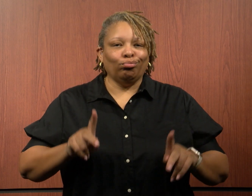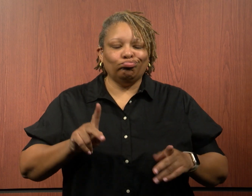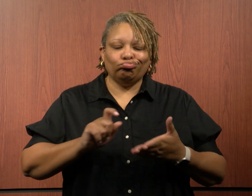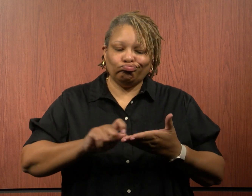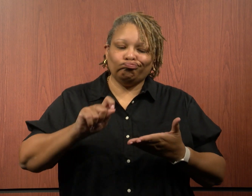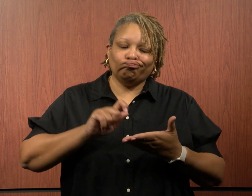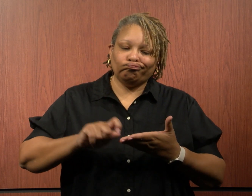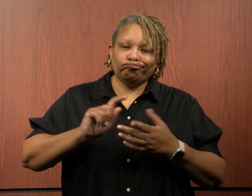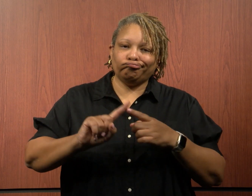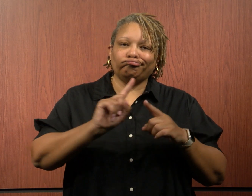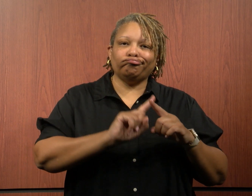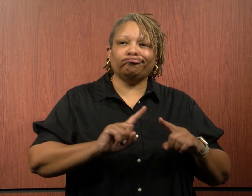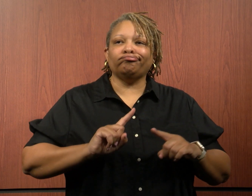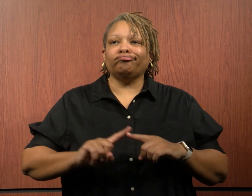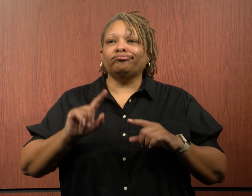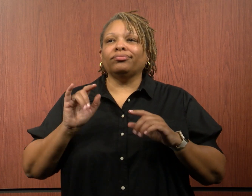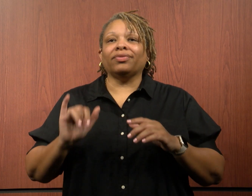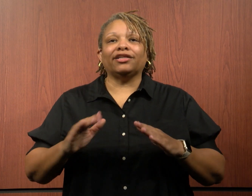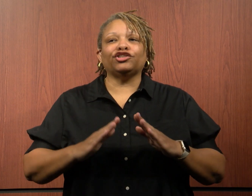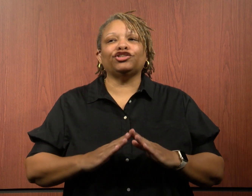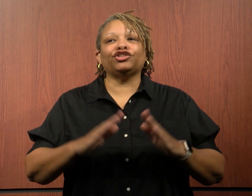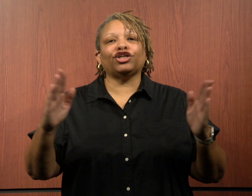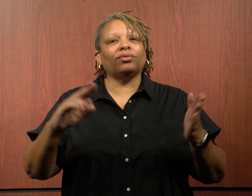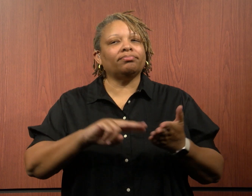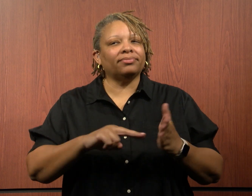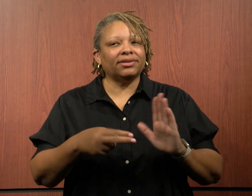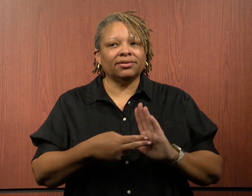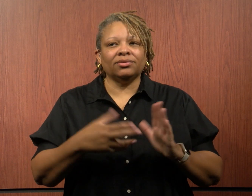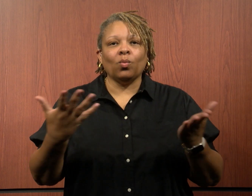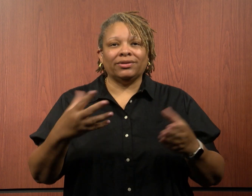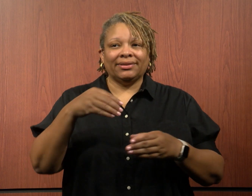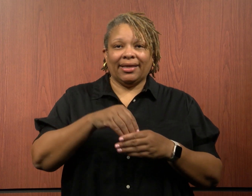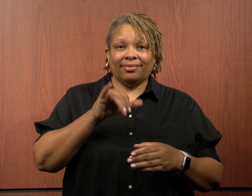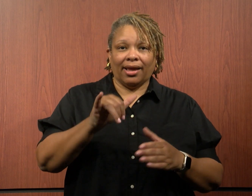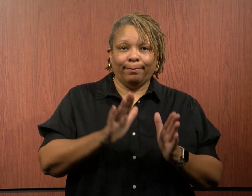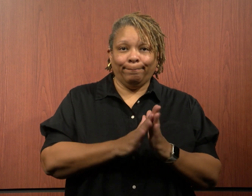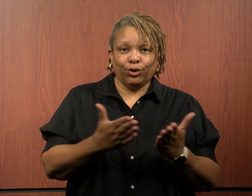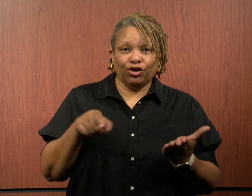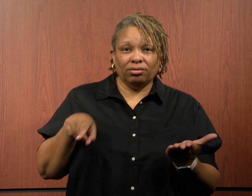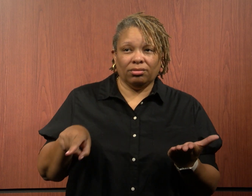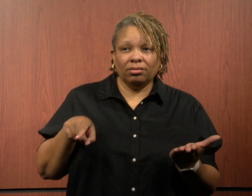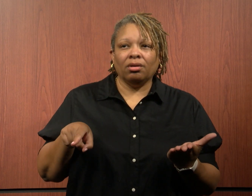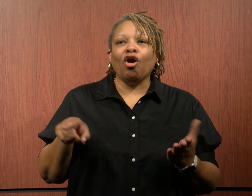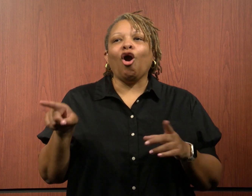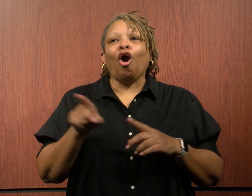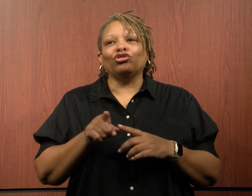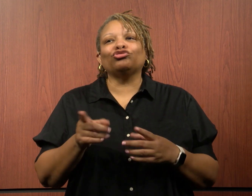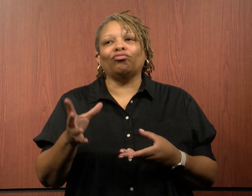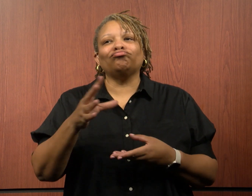are named after their authors. The term general applies both to the content of the book and to